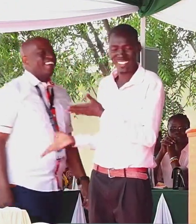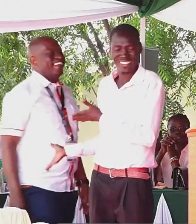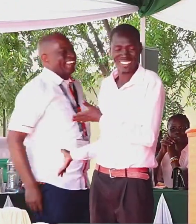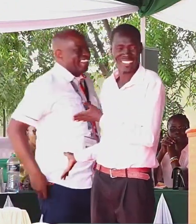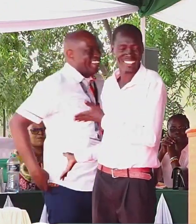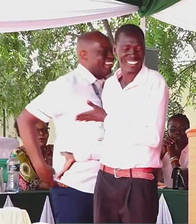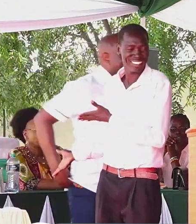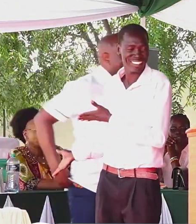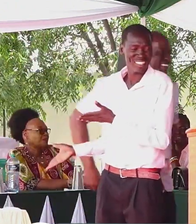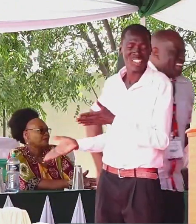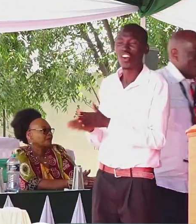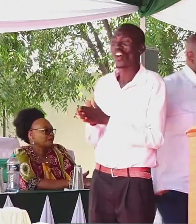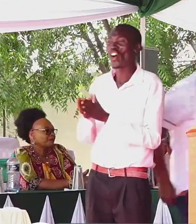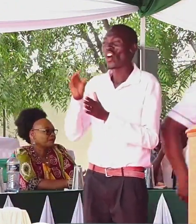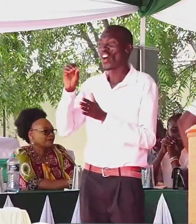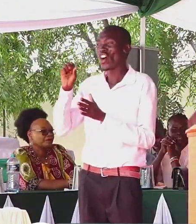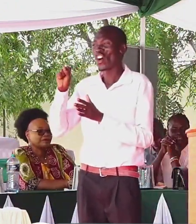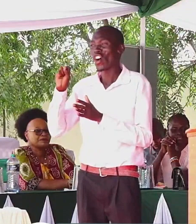Makofi kwa Oscar.